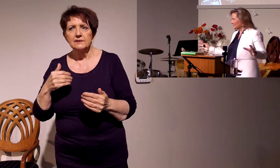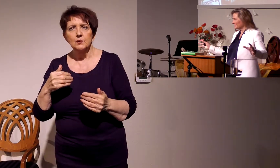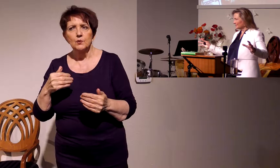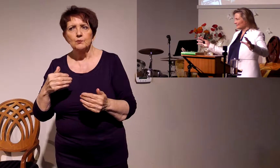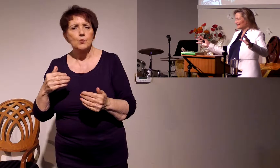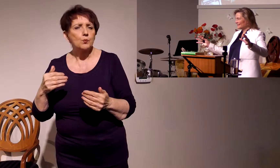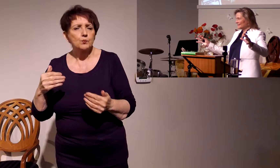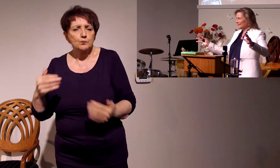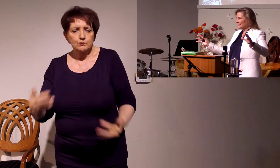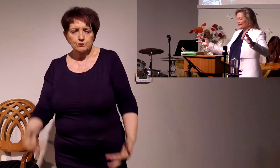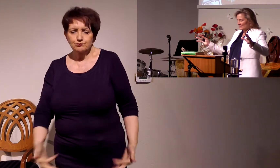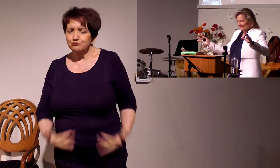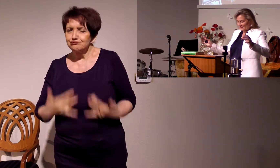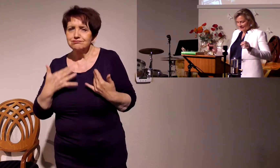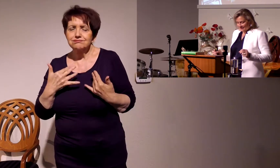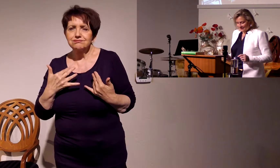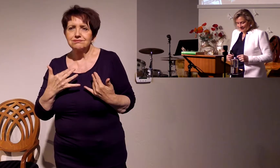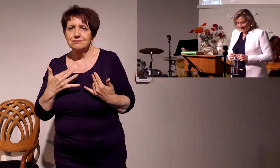up,